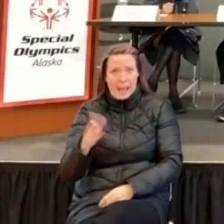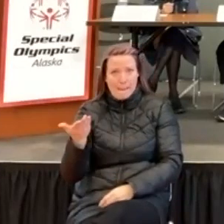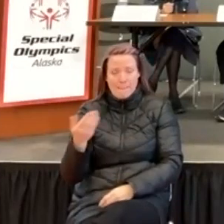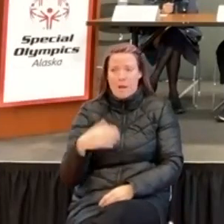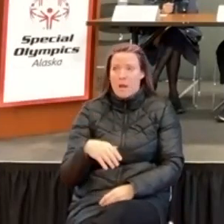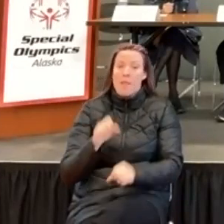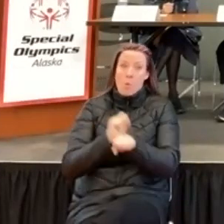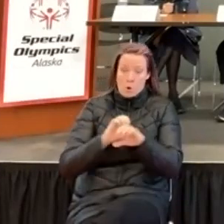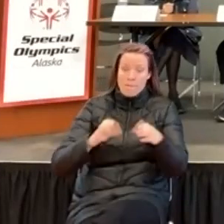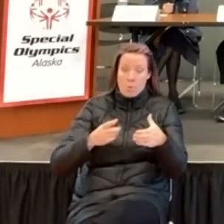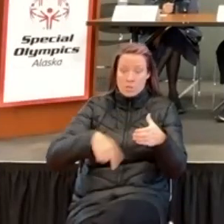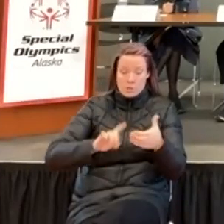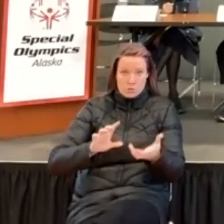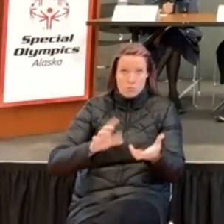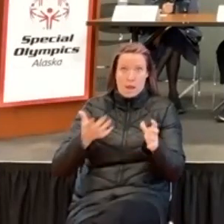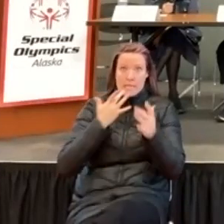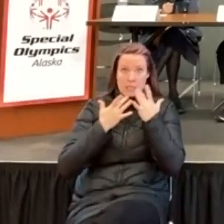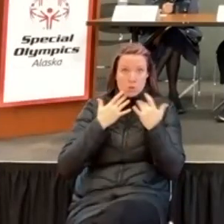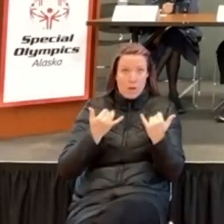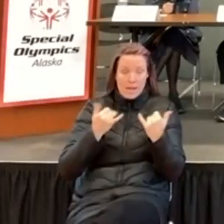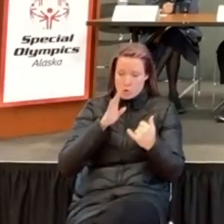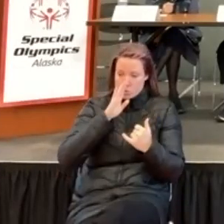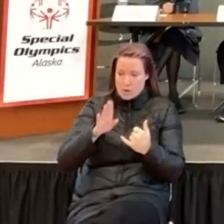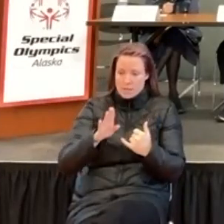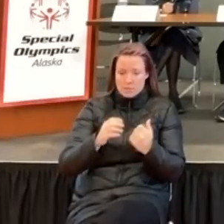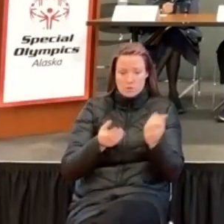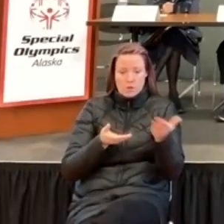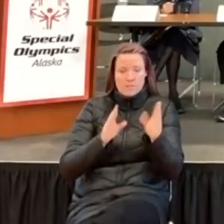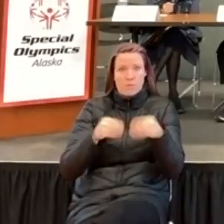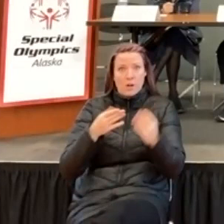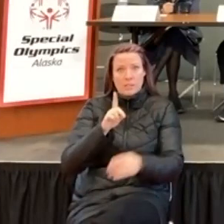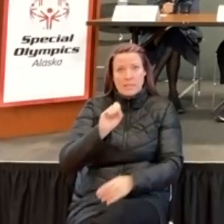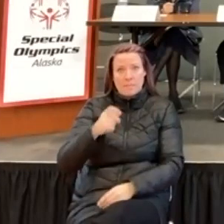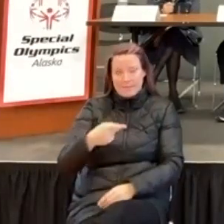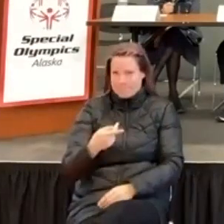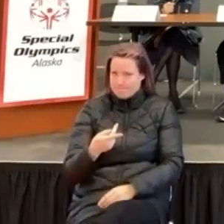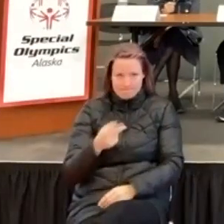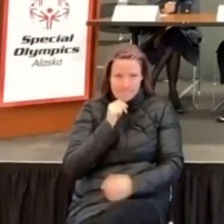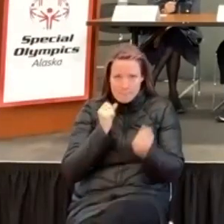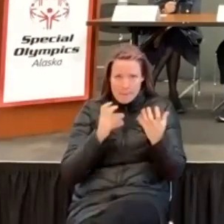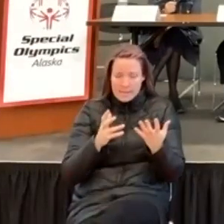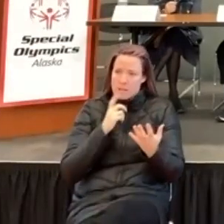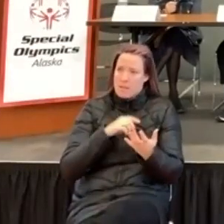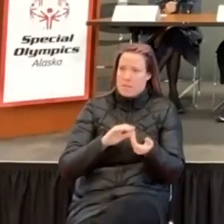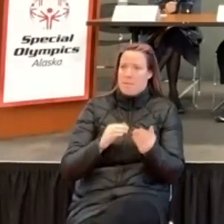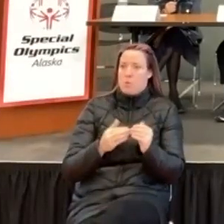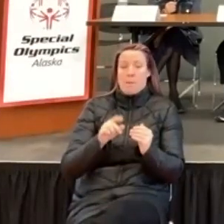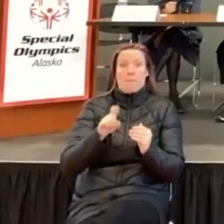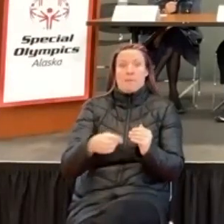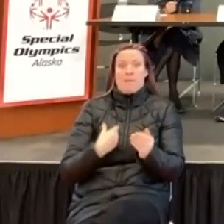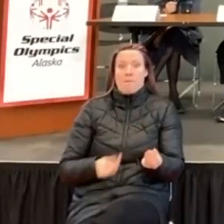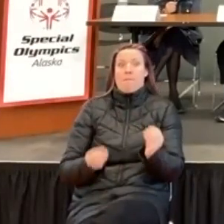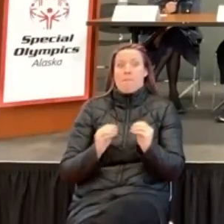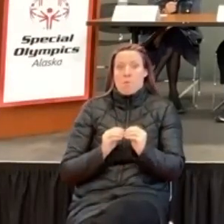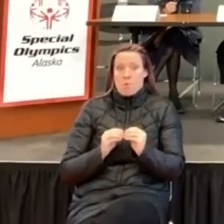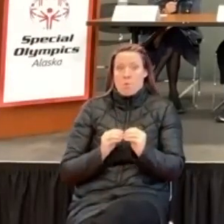direct service providers. So if there's something that could be offered in our community that would really be helpful to seniors